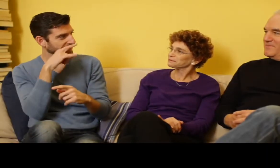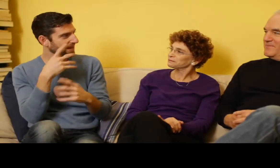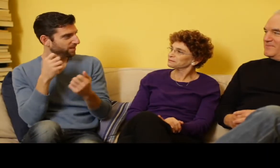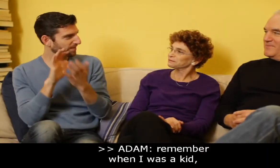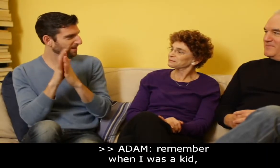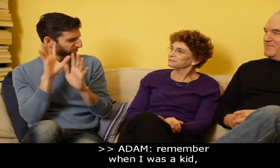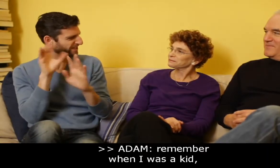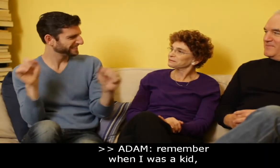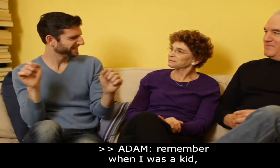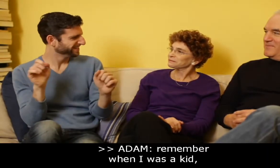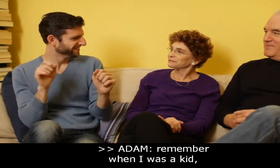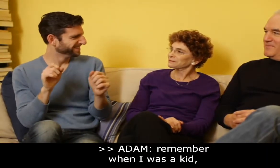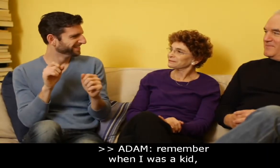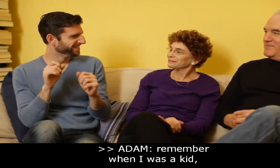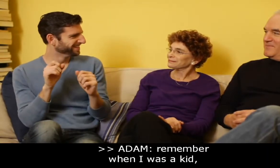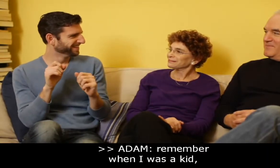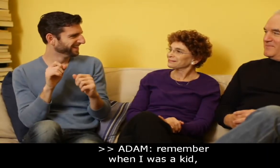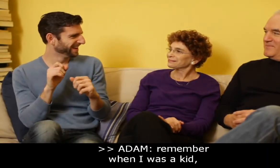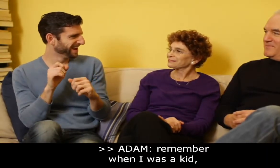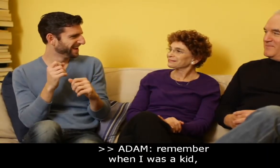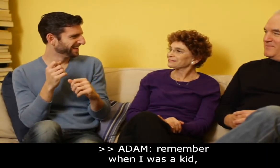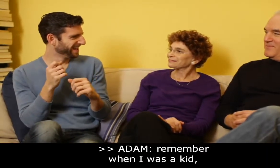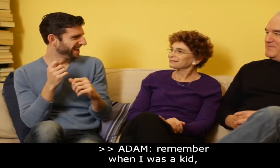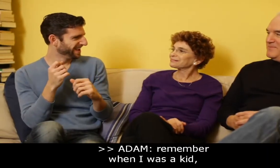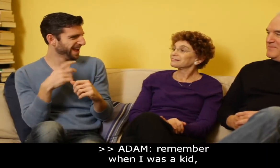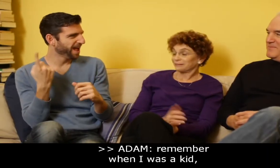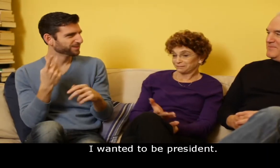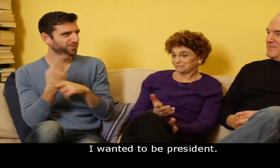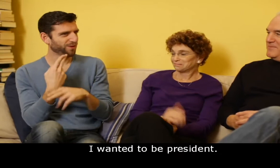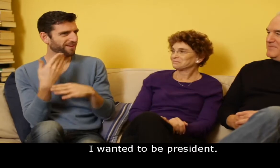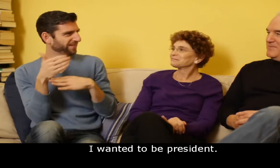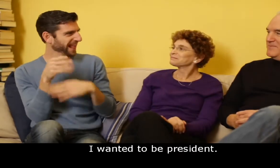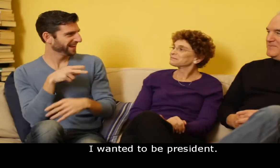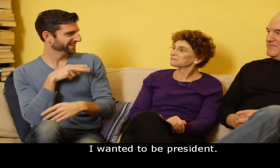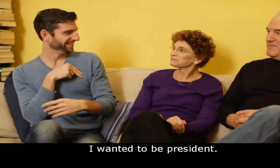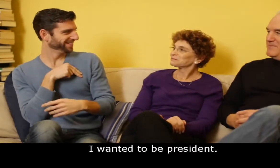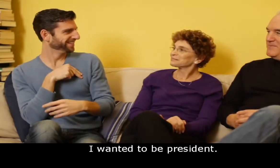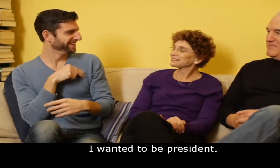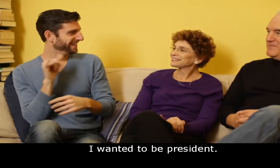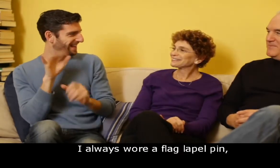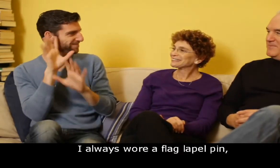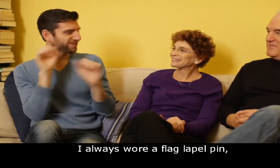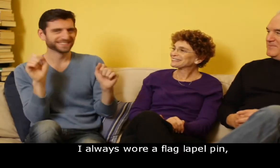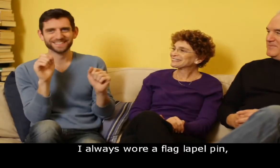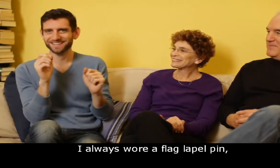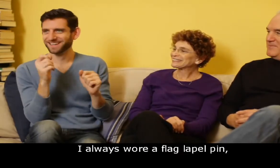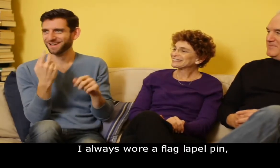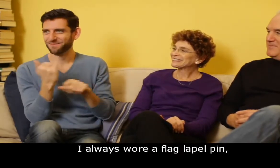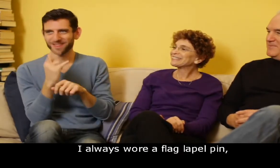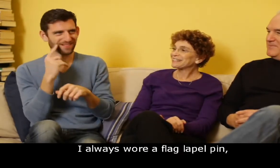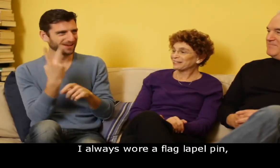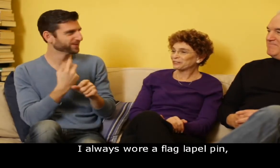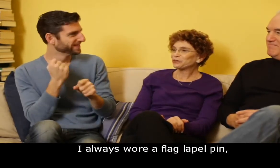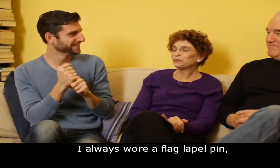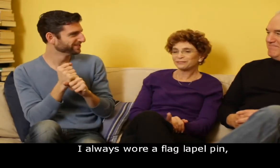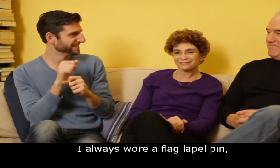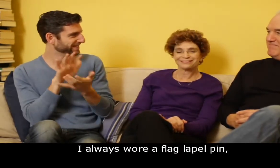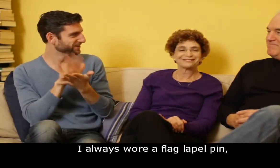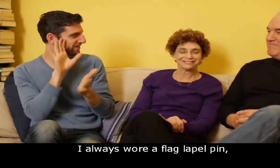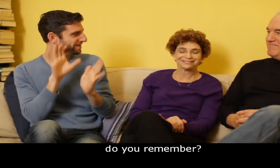I remember when I was a kid, I wanted to become president. I always had that flag pin, you remember? Yes, the presidential flag pin. I